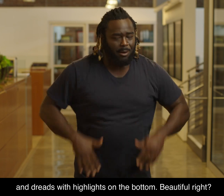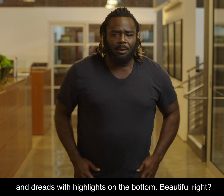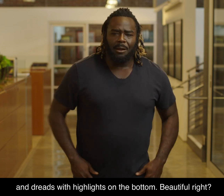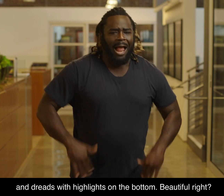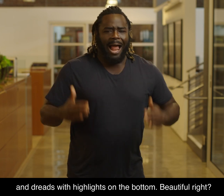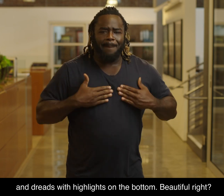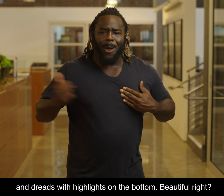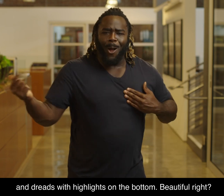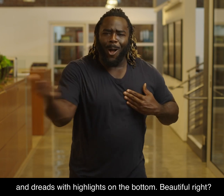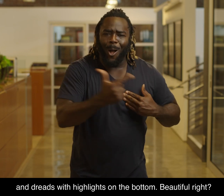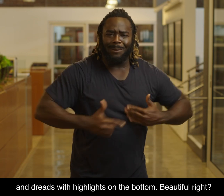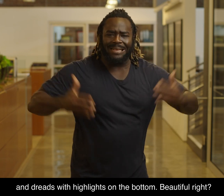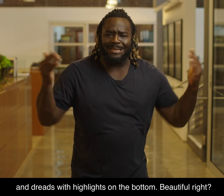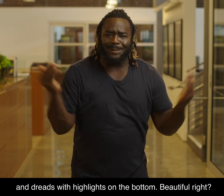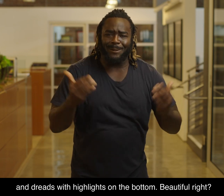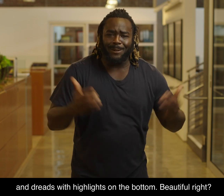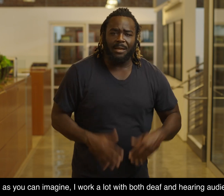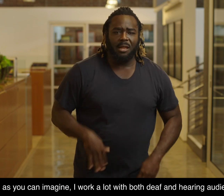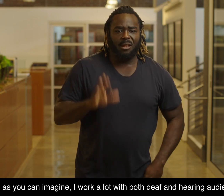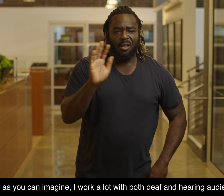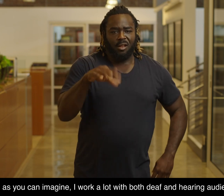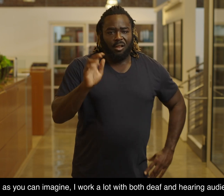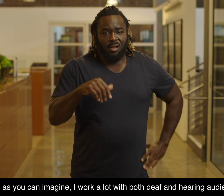with highlights on the bottom. Beautiful, right?